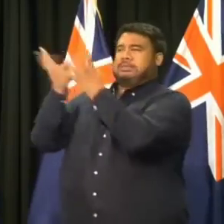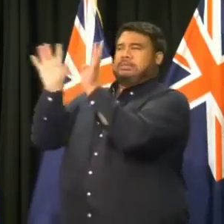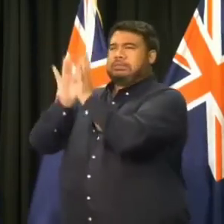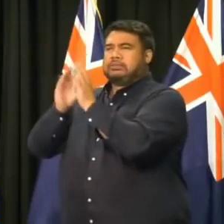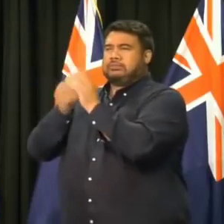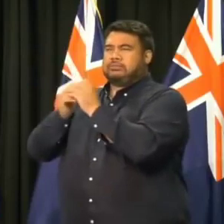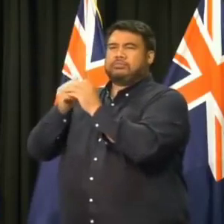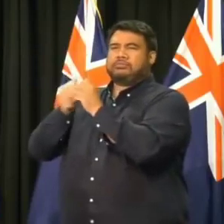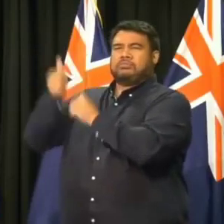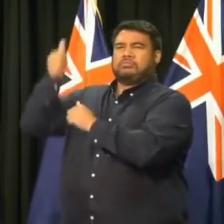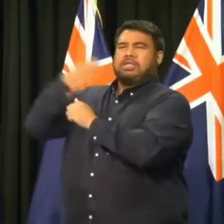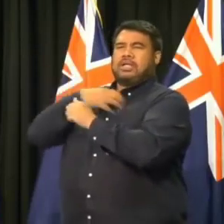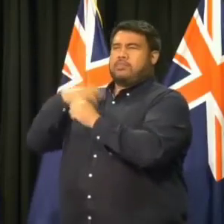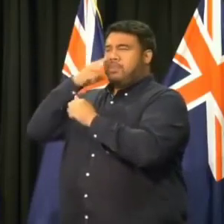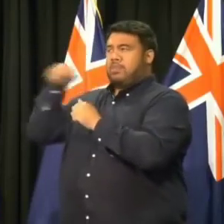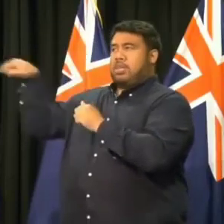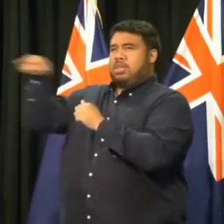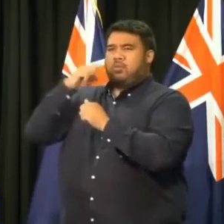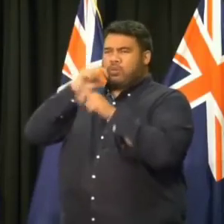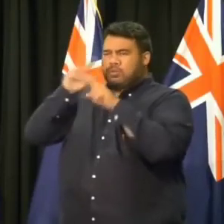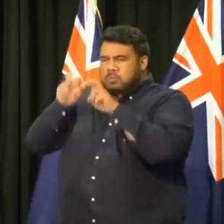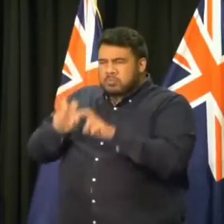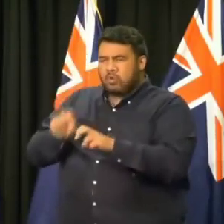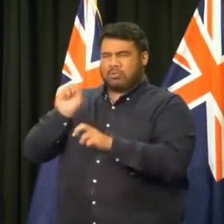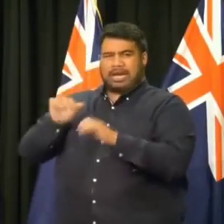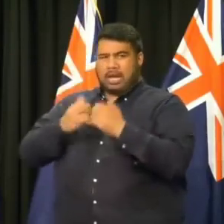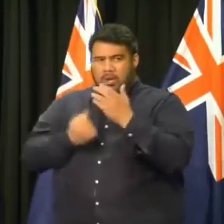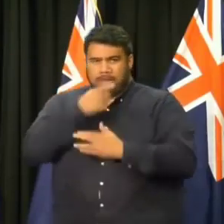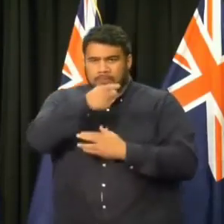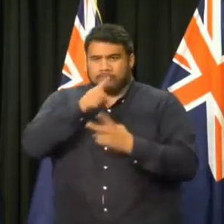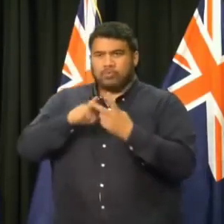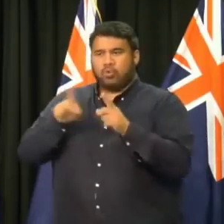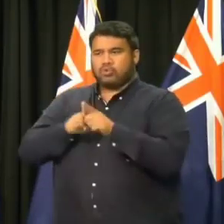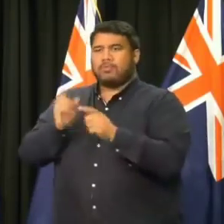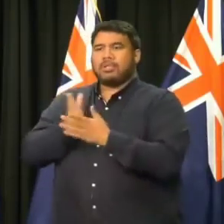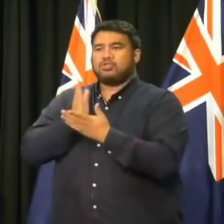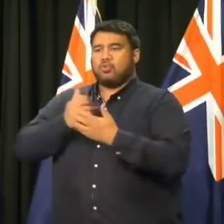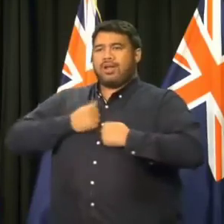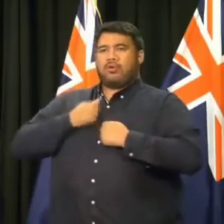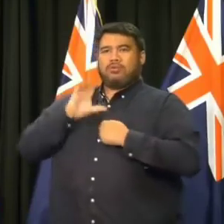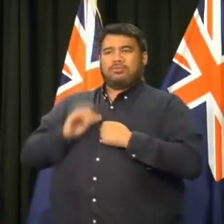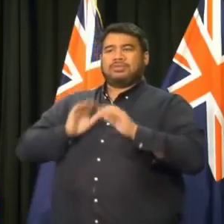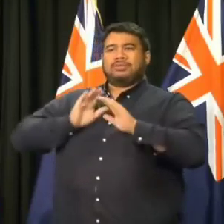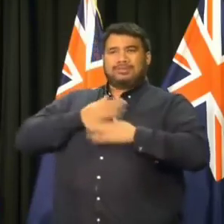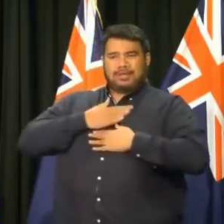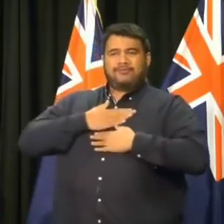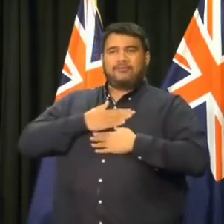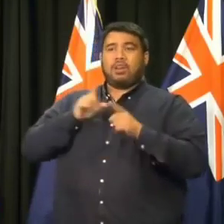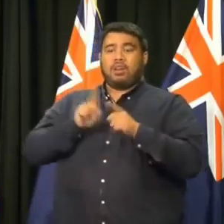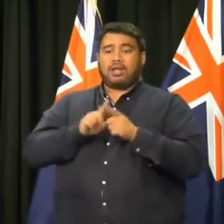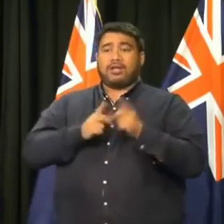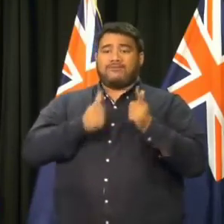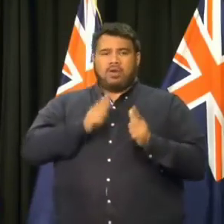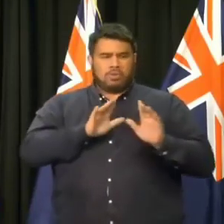with a view to strengthening our systems on a range of fronts, including but not limited to firearms, border